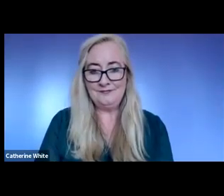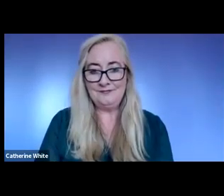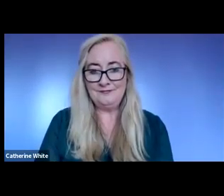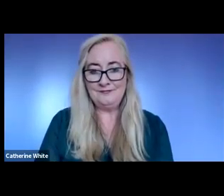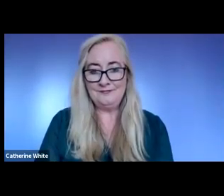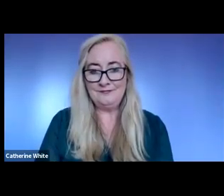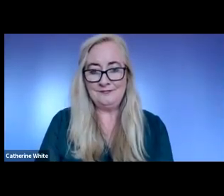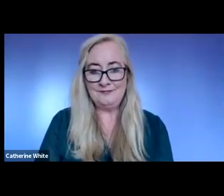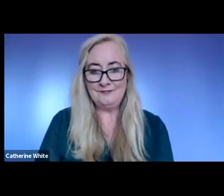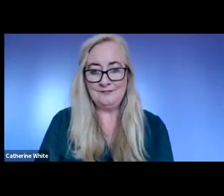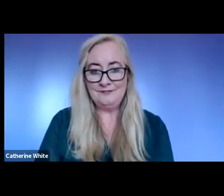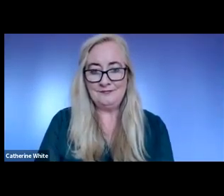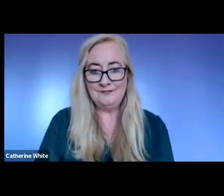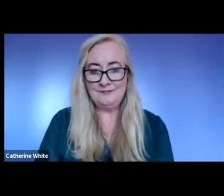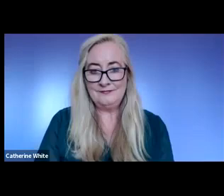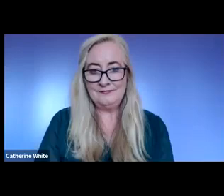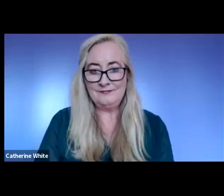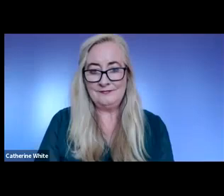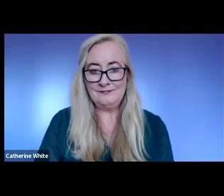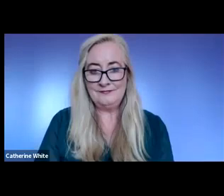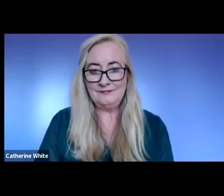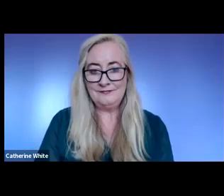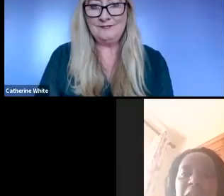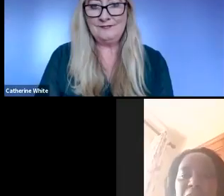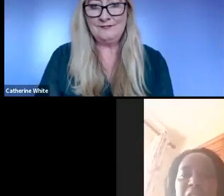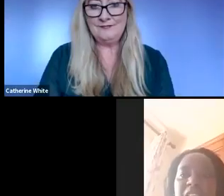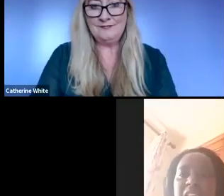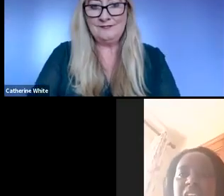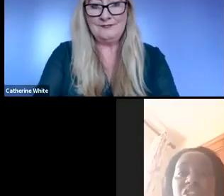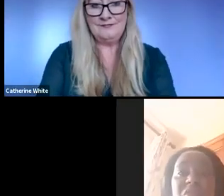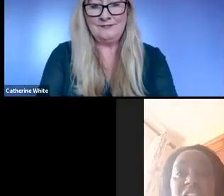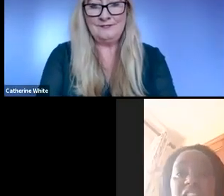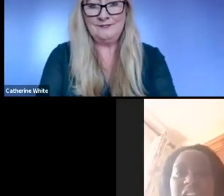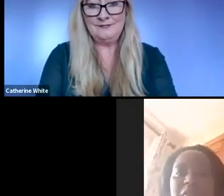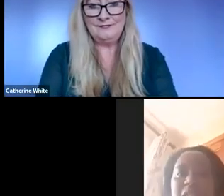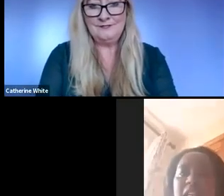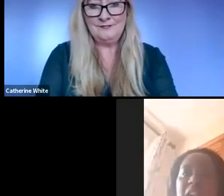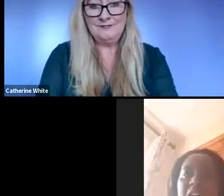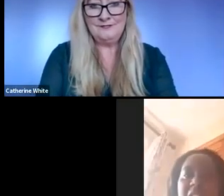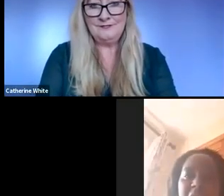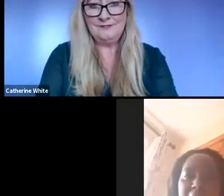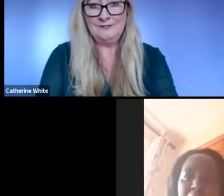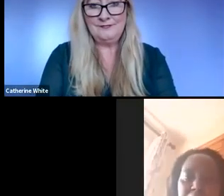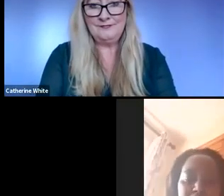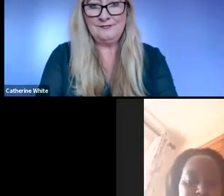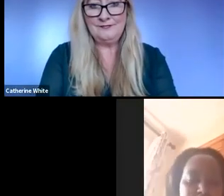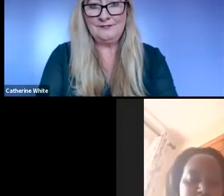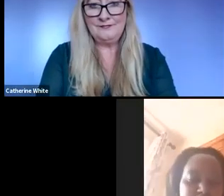and actually to be part of this very, very important and actually very timely